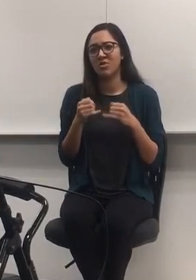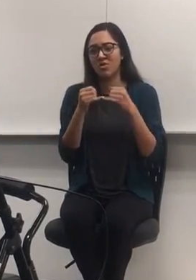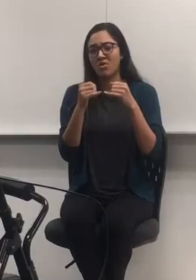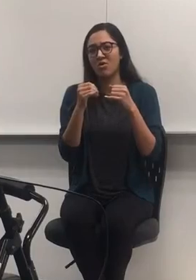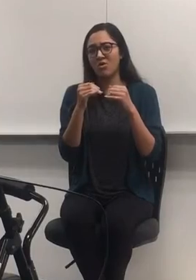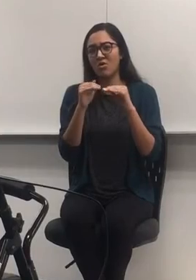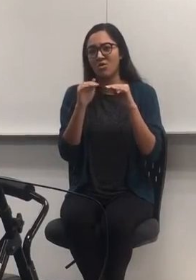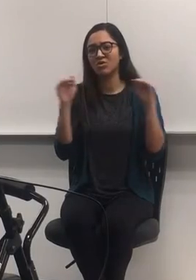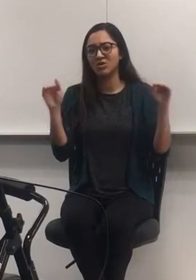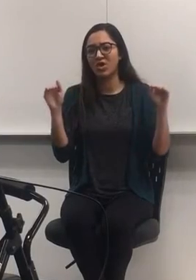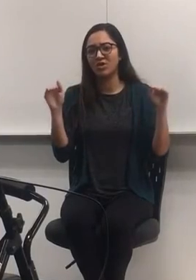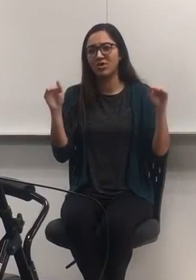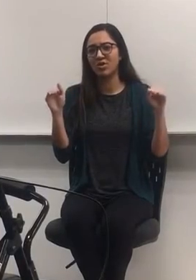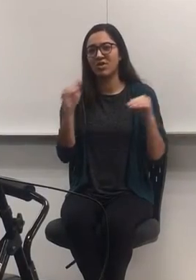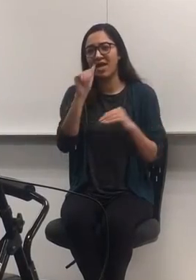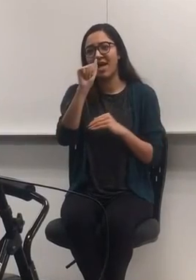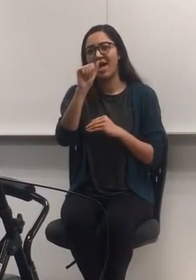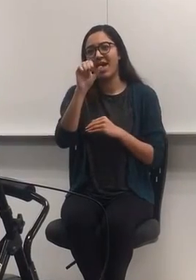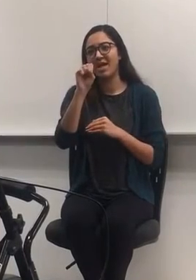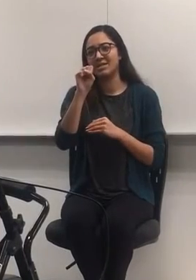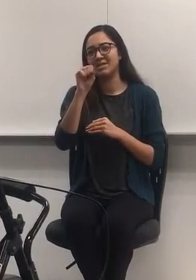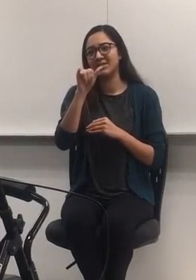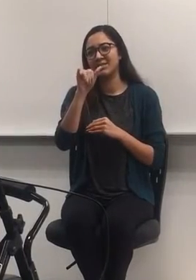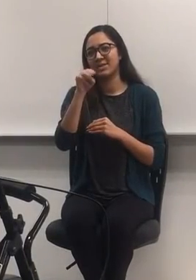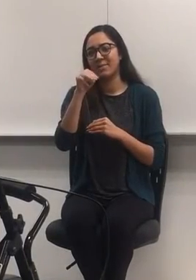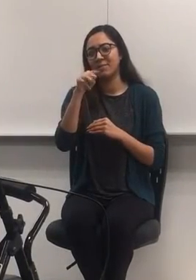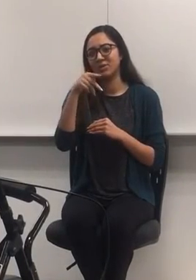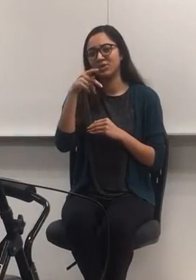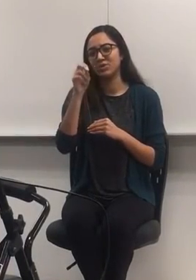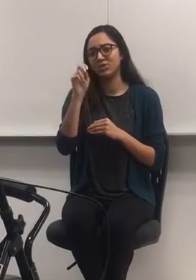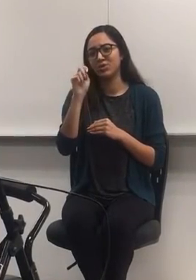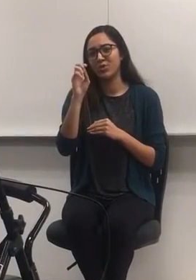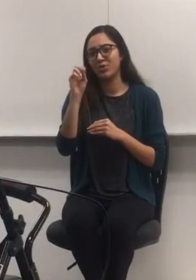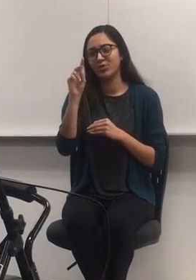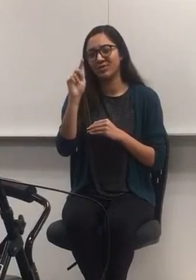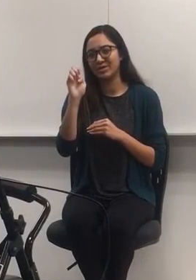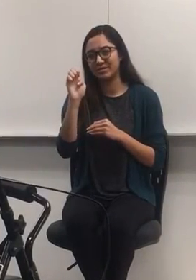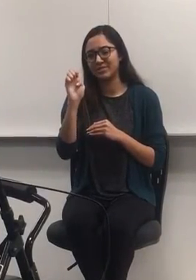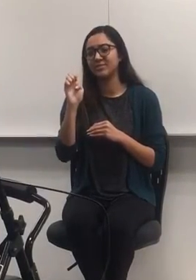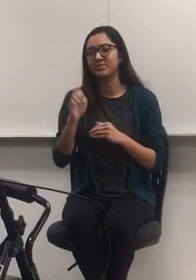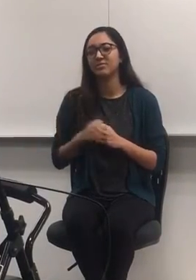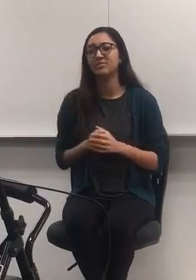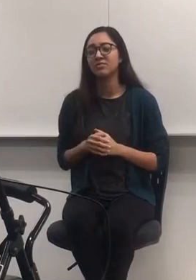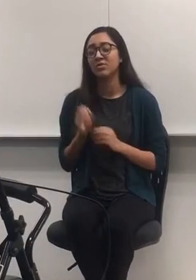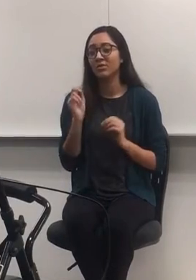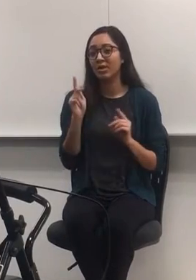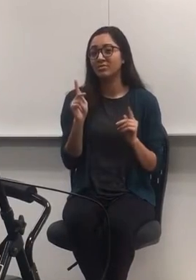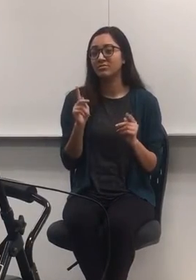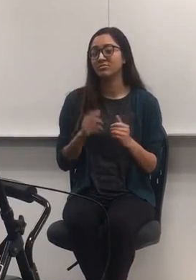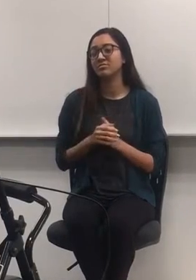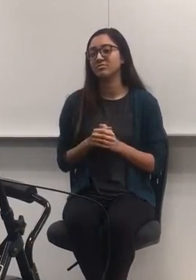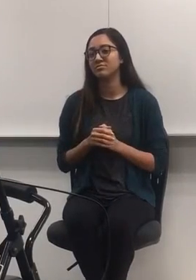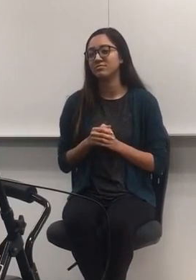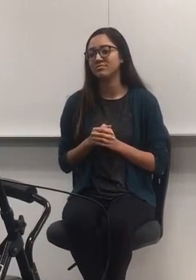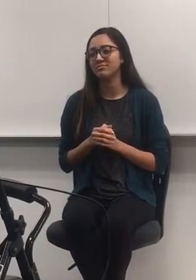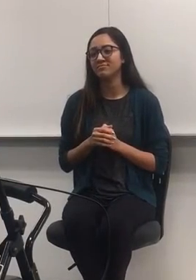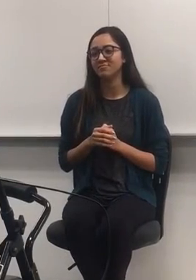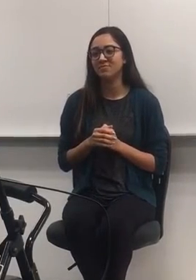asymptote. Yeah, very good. Horizontal asymptote. Okay? That's when you, now, we found it with algebra, or the